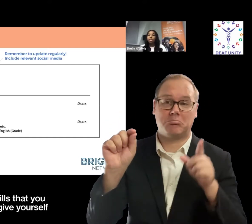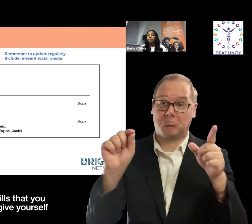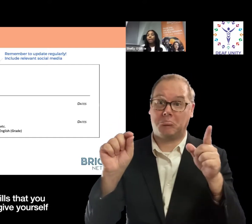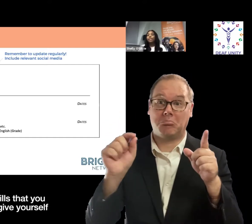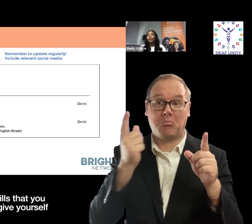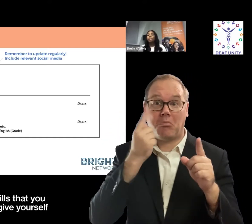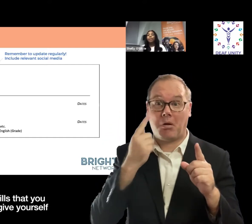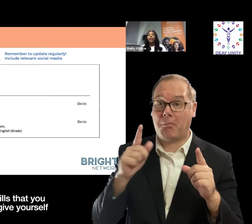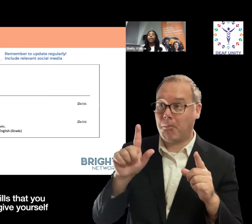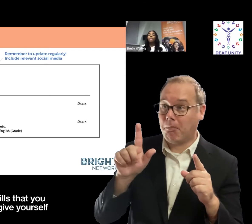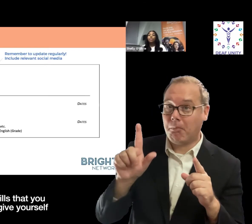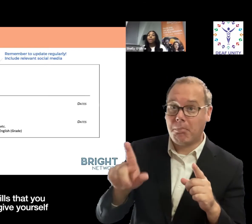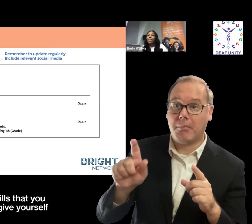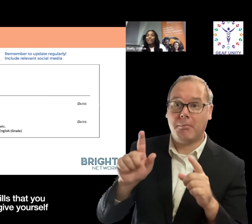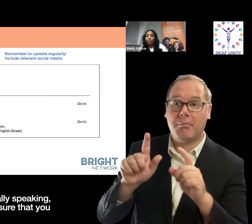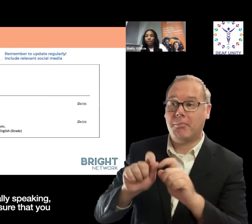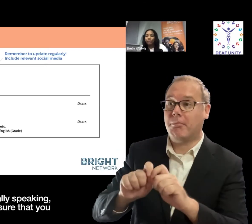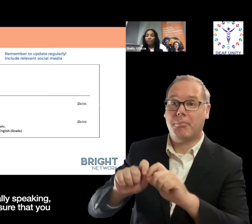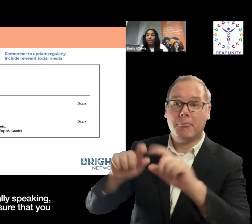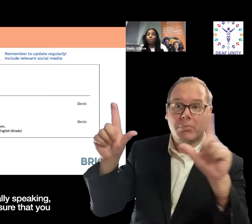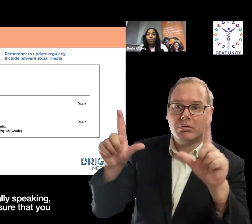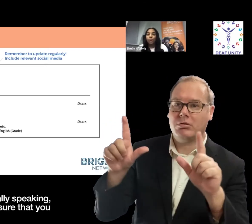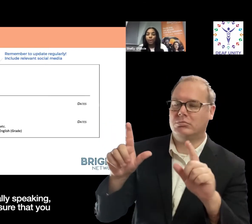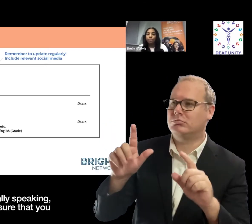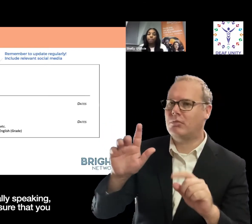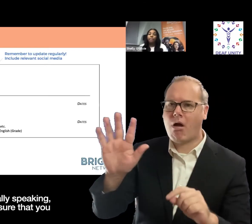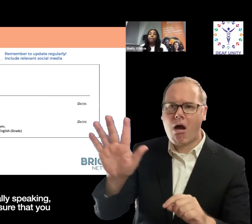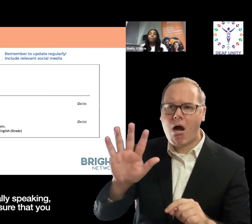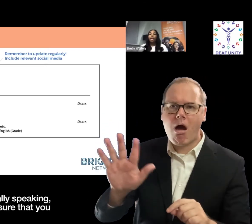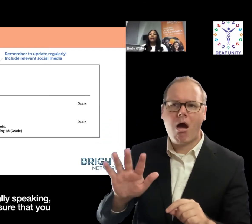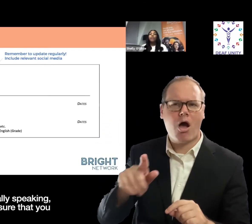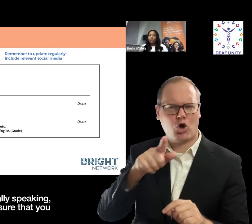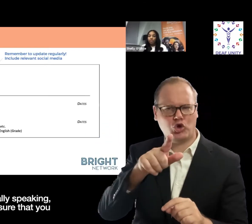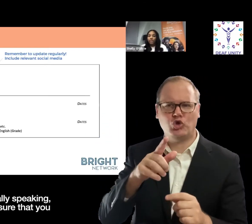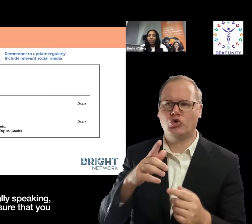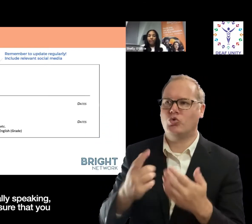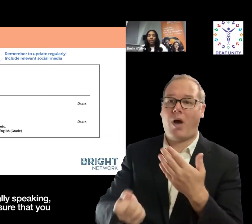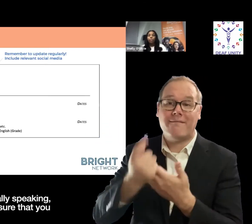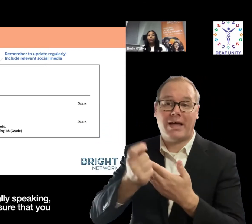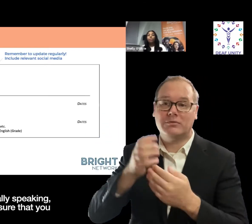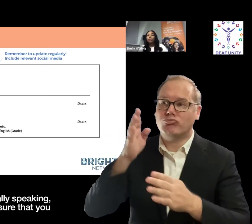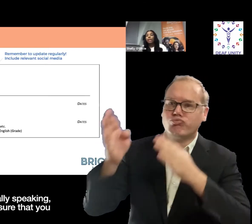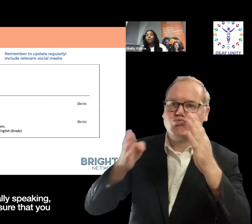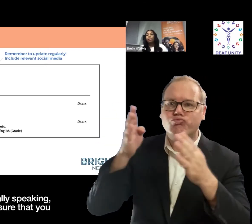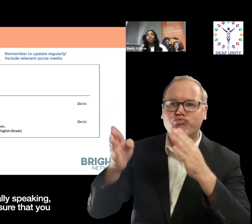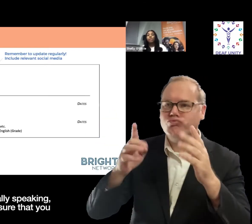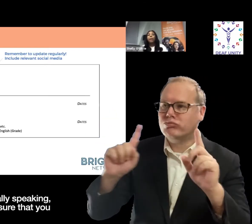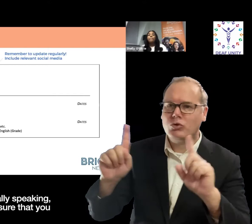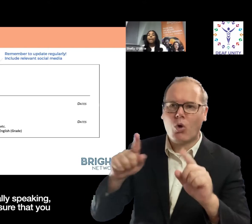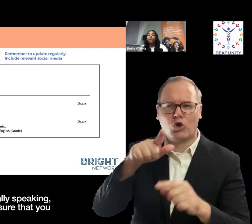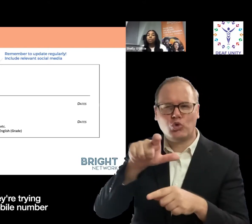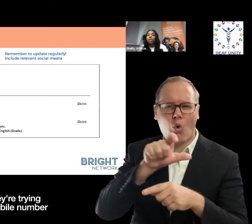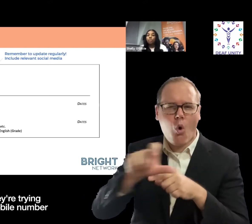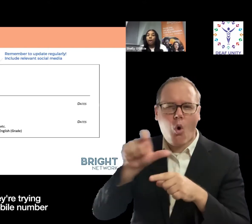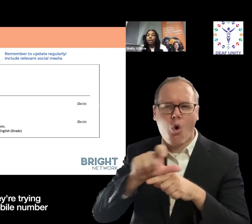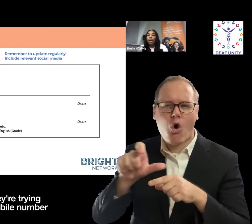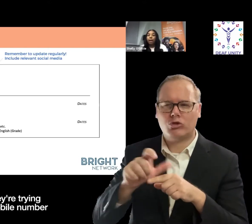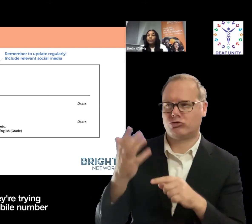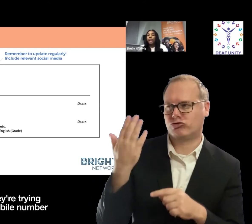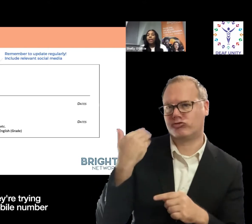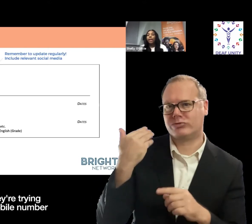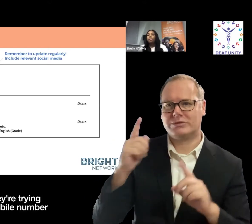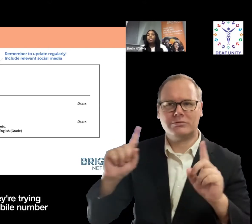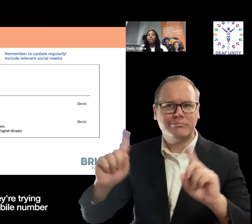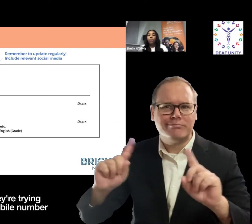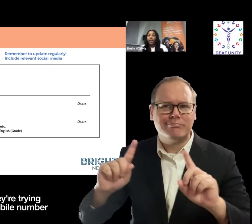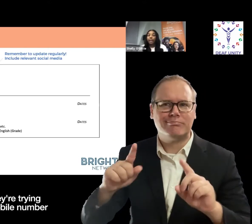skills that you've picked up. It's a great way to give yourself some added promotion. But generally speaking, with the content information, make sure that you